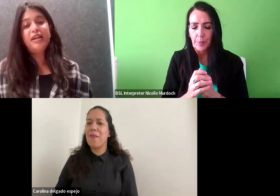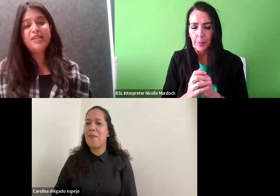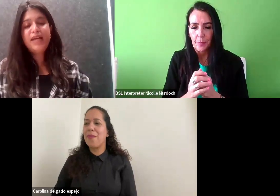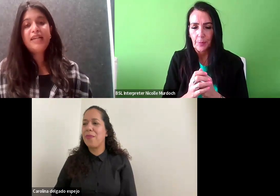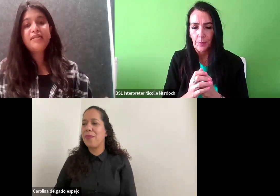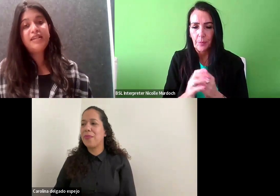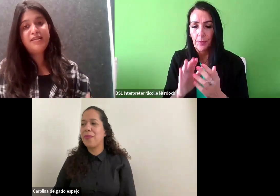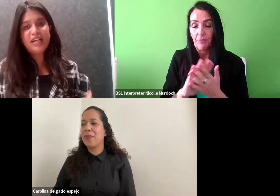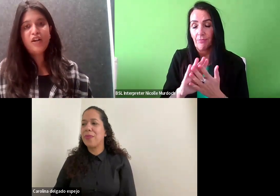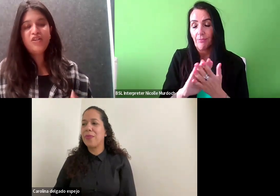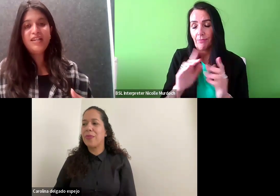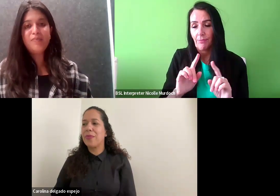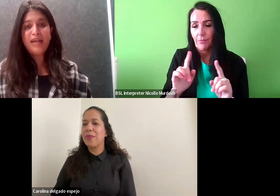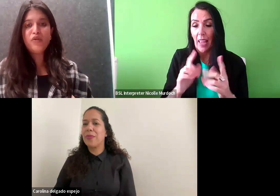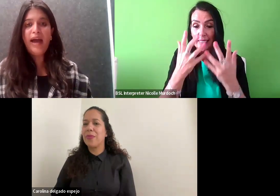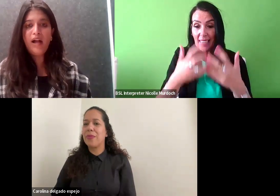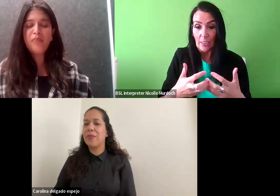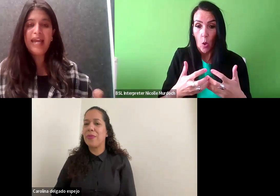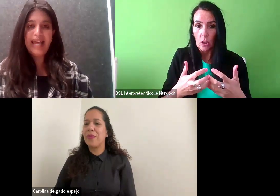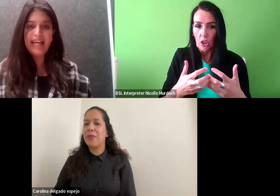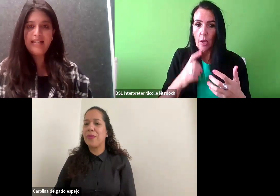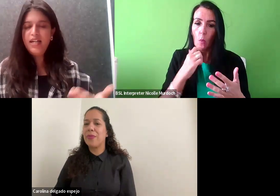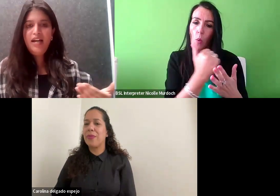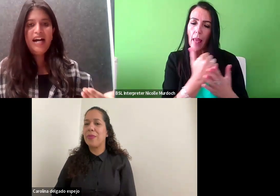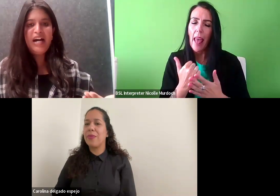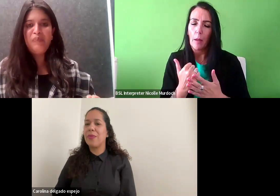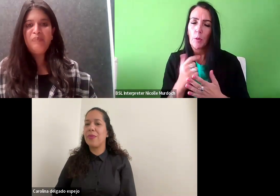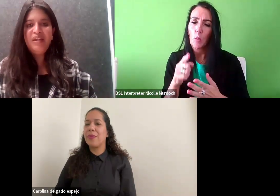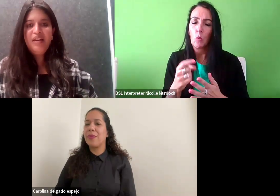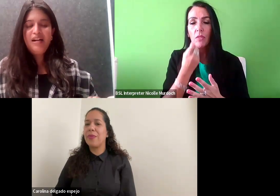Malebo explained, is the technology that's meant to help and aid